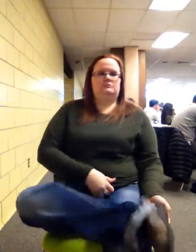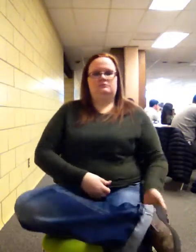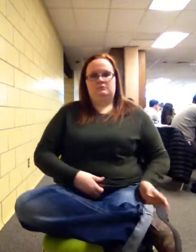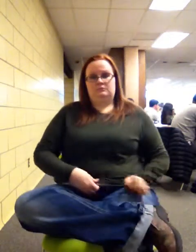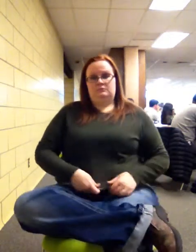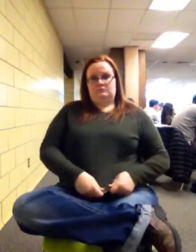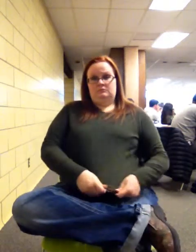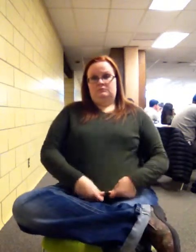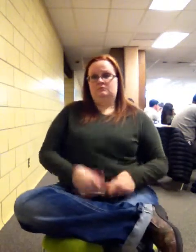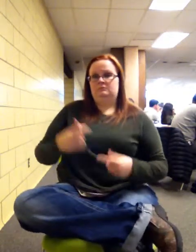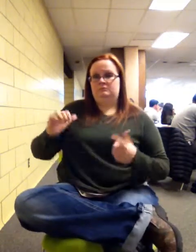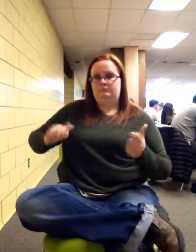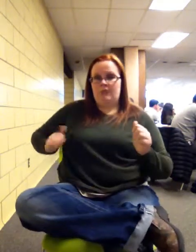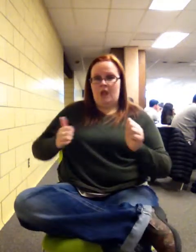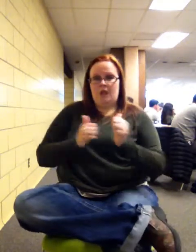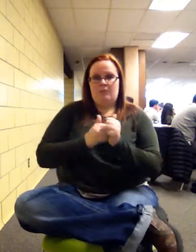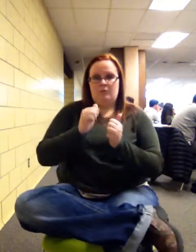Everybody caught up with the calculation in your notes?